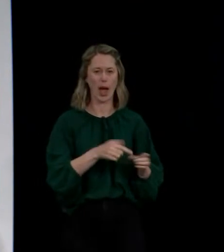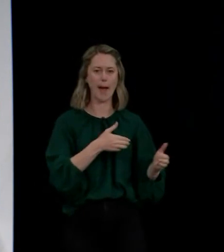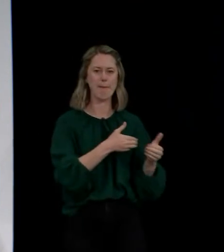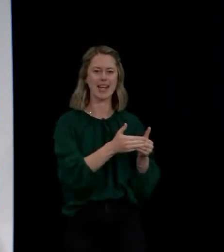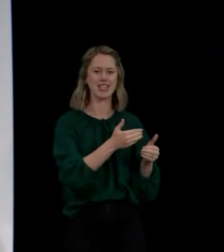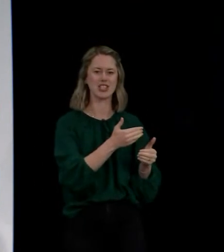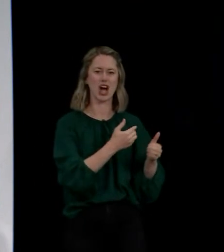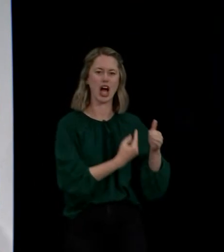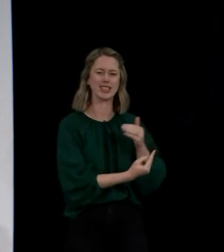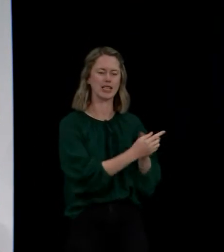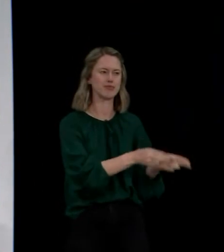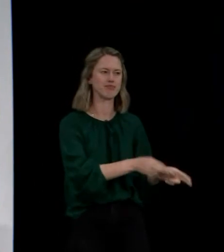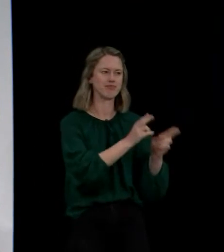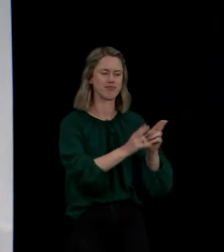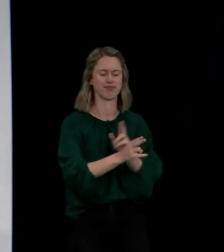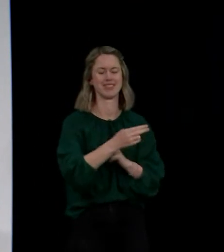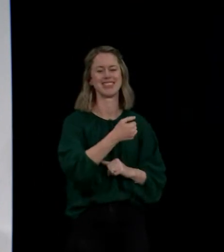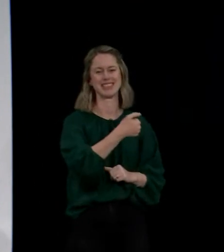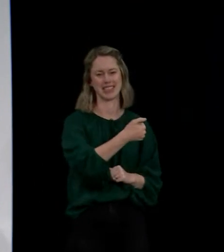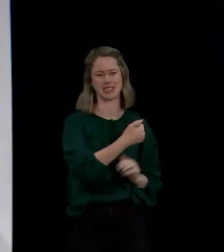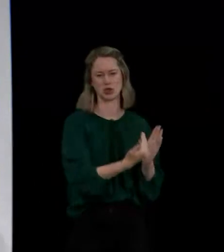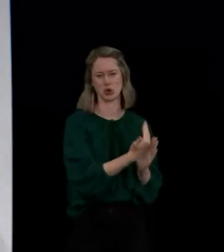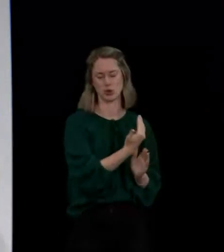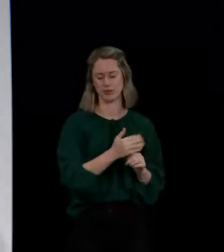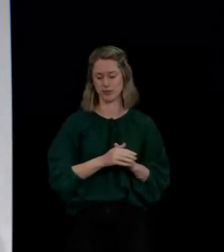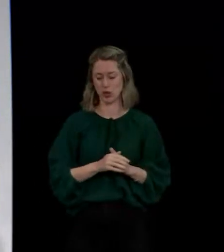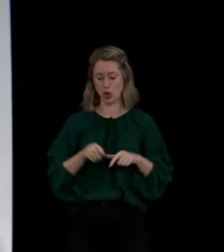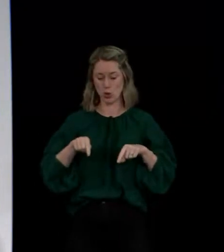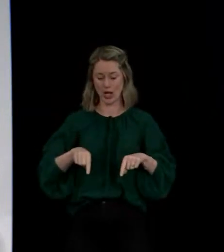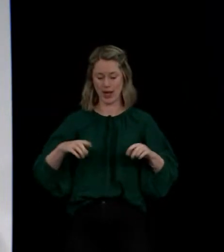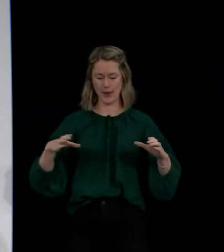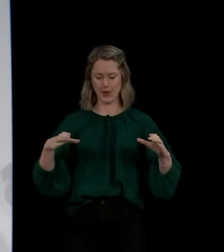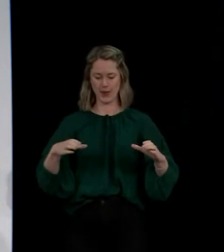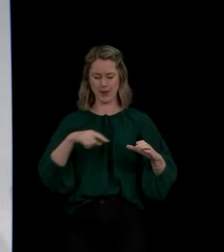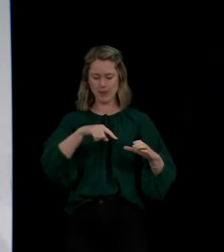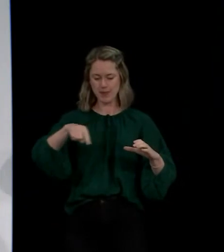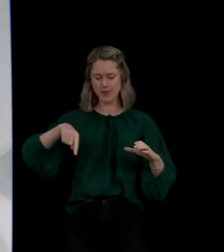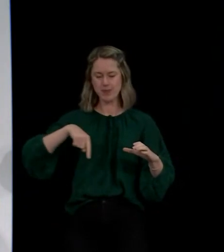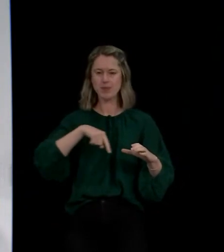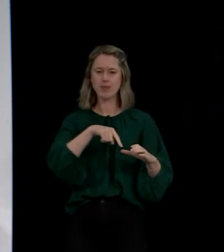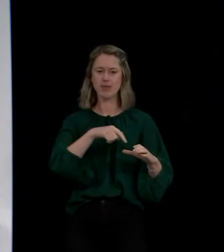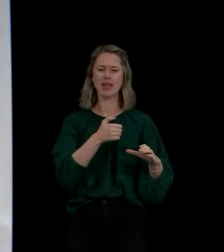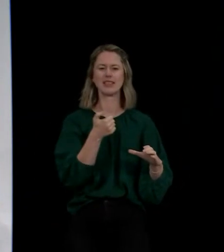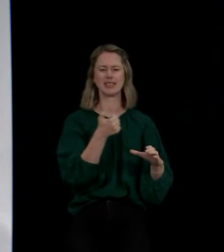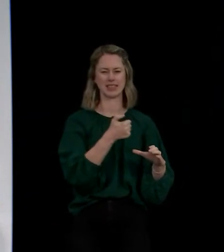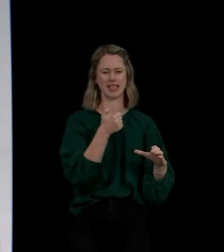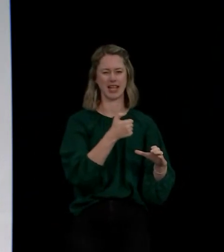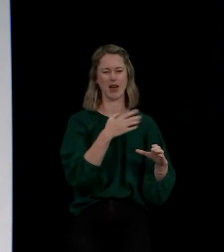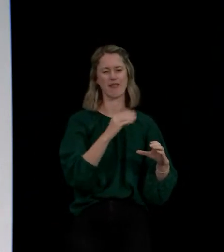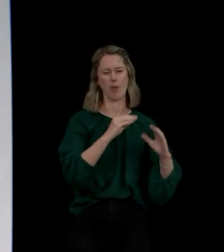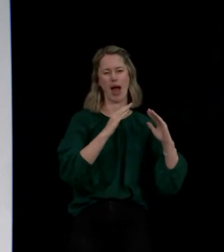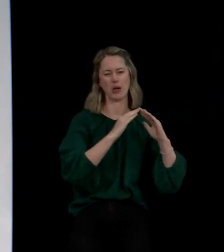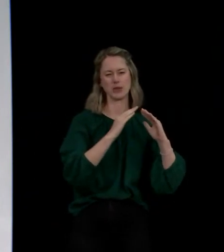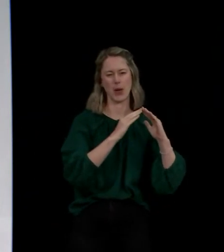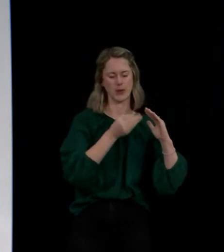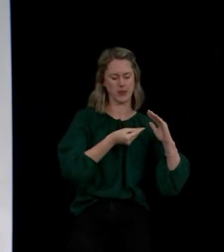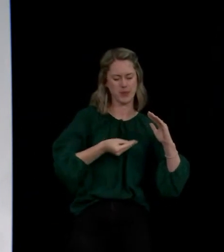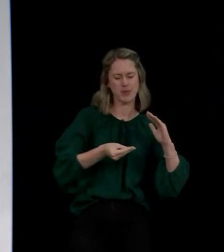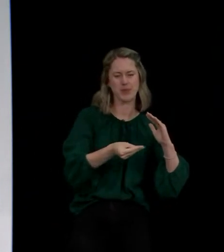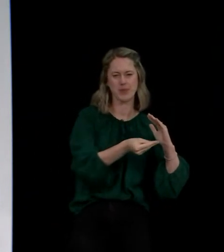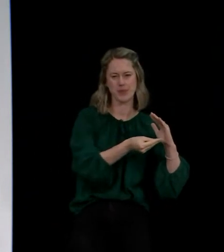managed isolation to report today. Now, of today's cases, 16 are known household or other